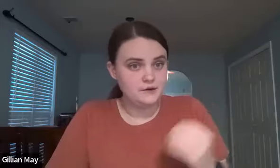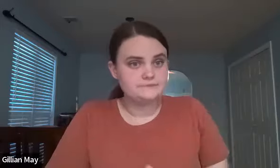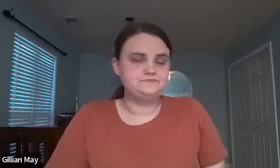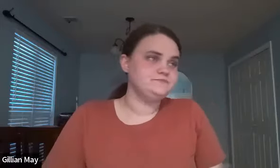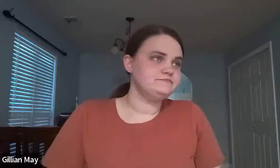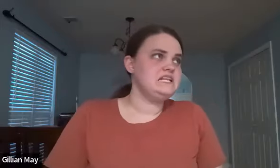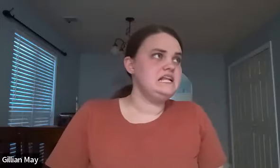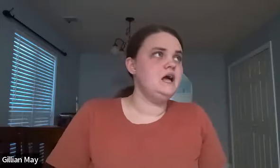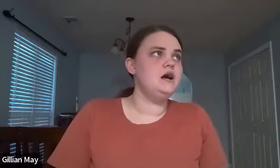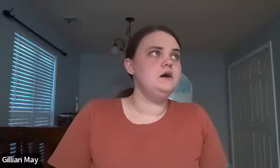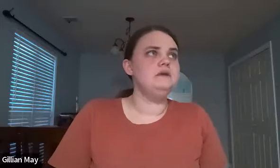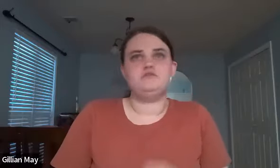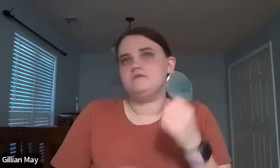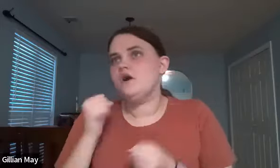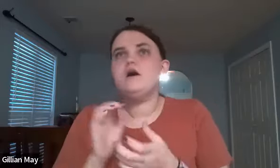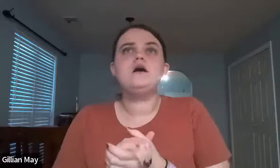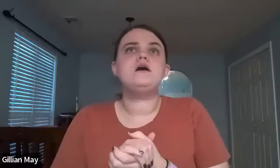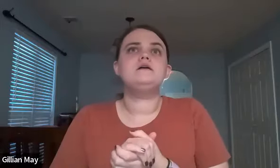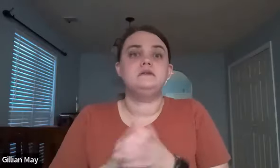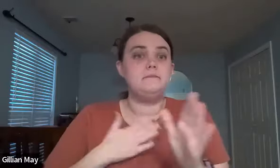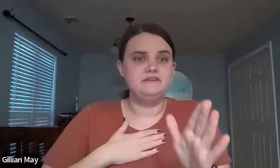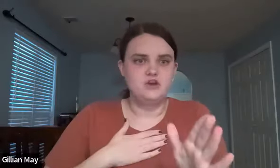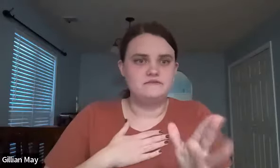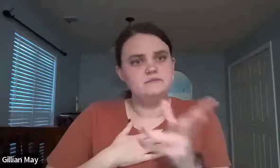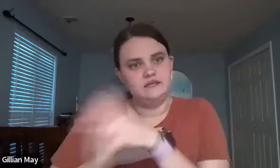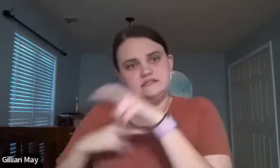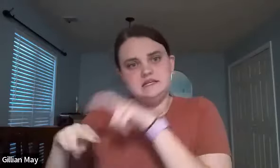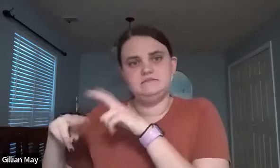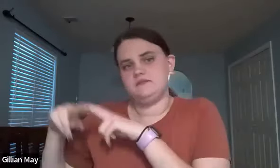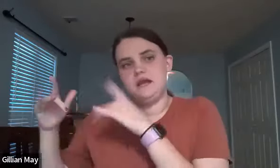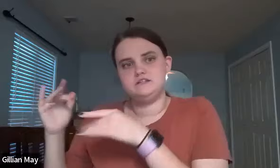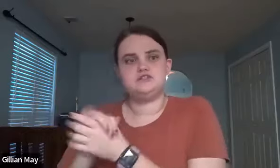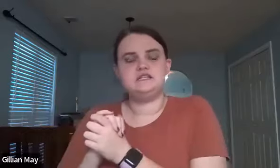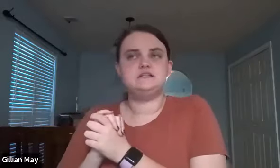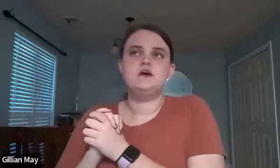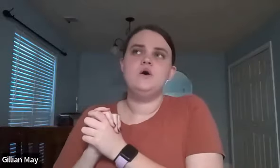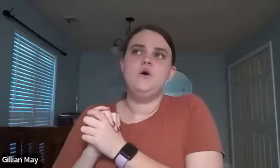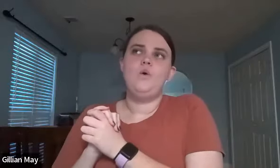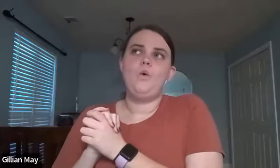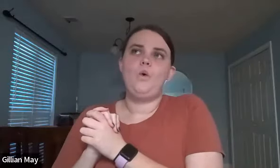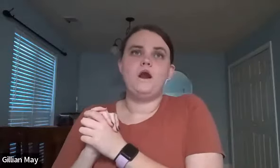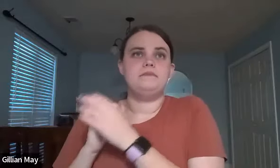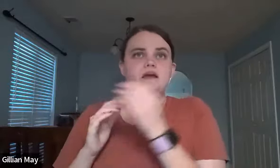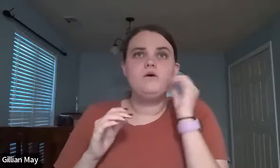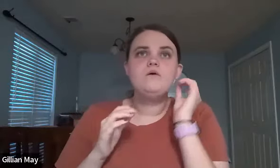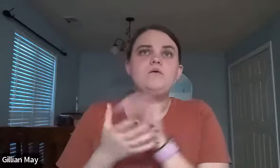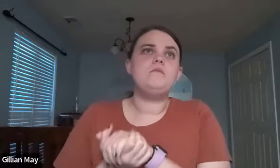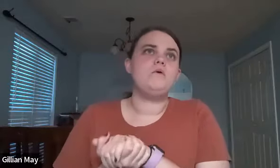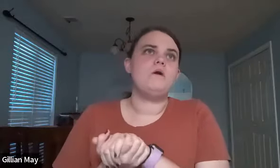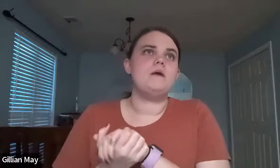about, either in the car, not me driving, but like sitting in the passenger seat, or I'm at home, or I'm